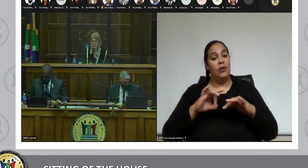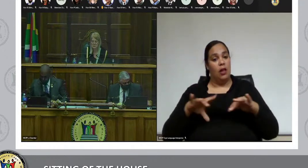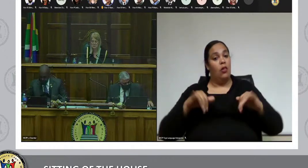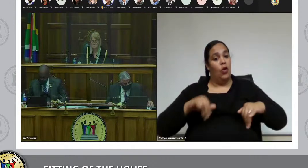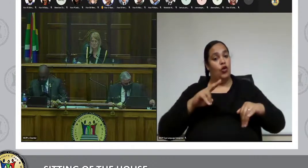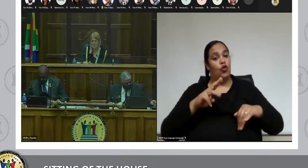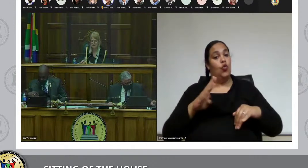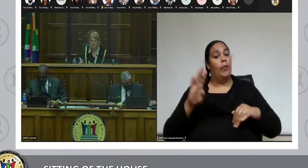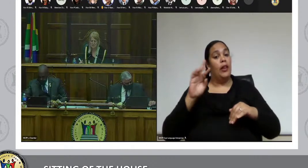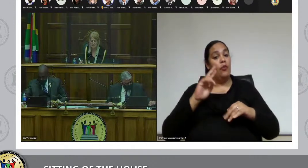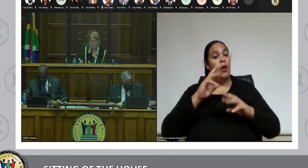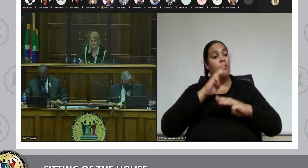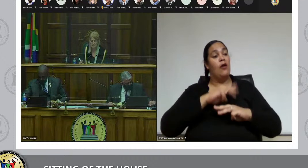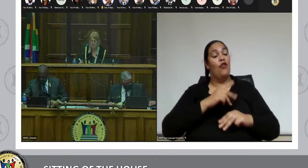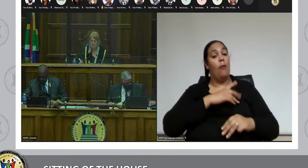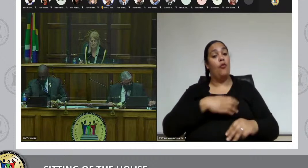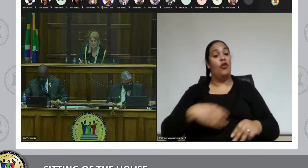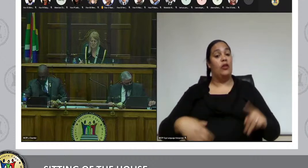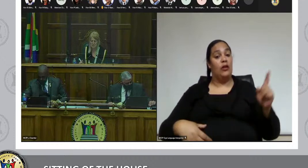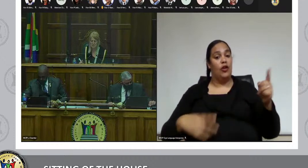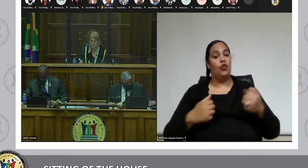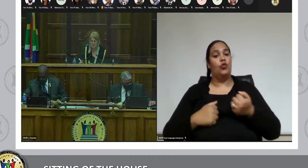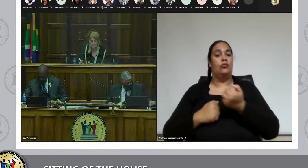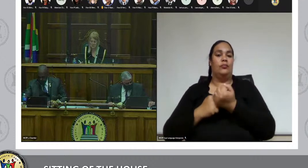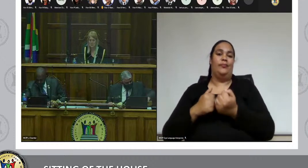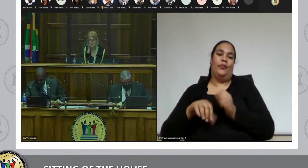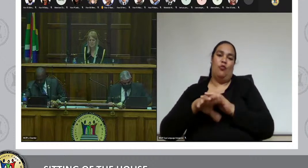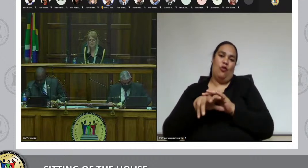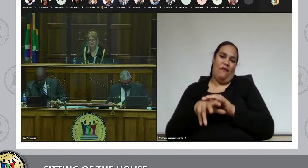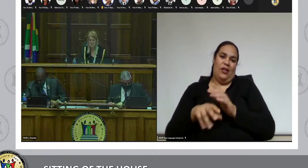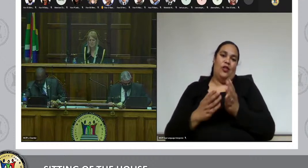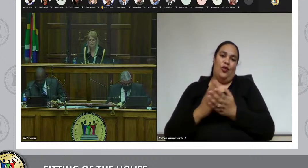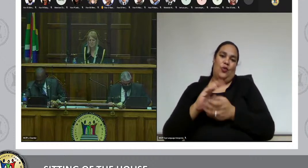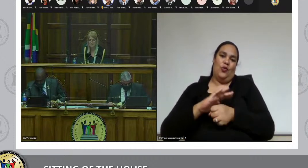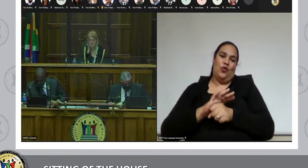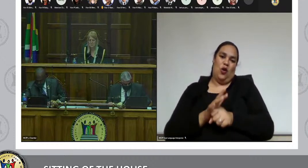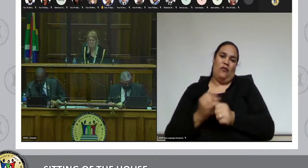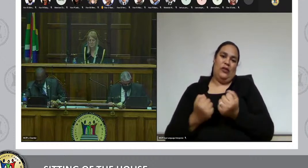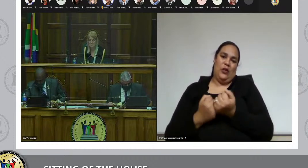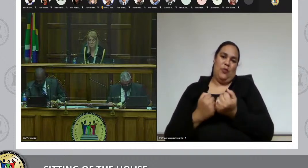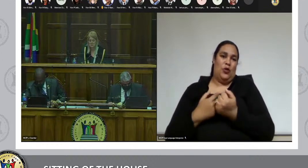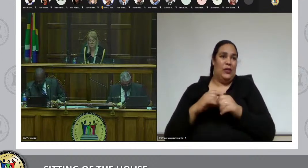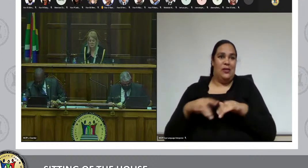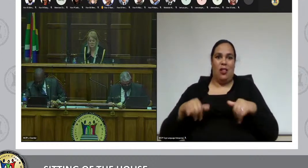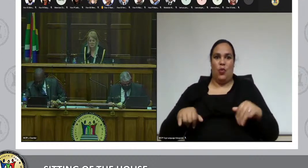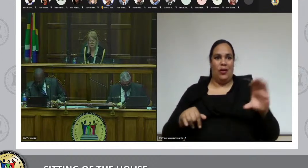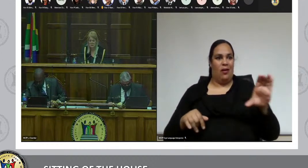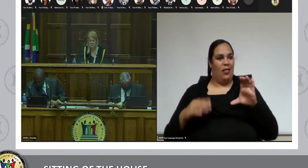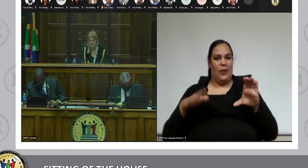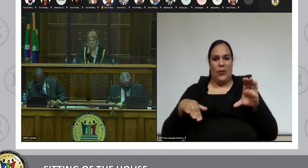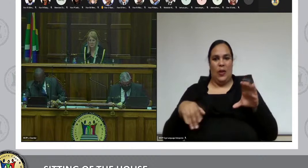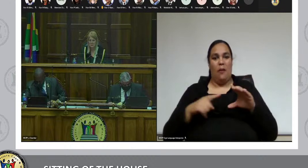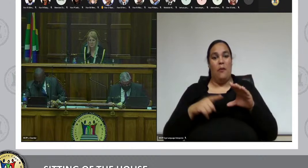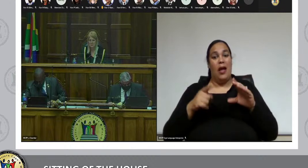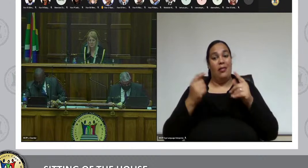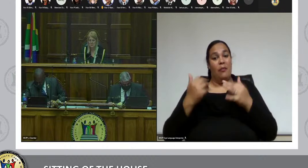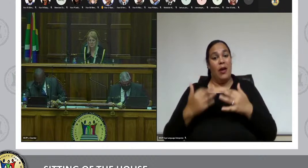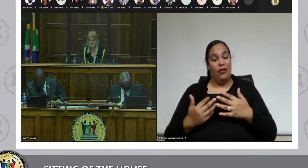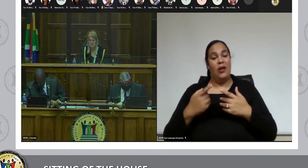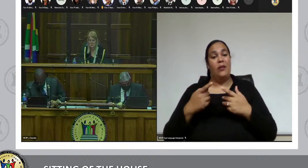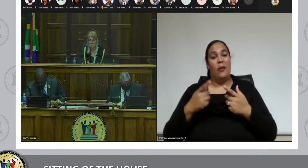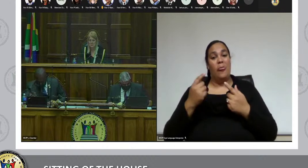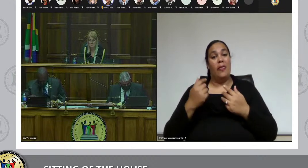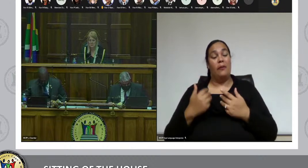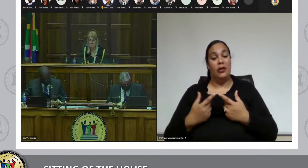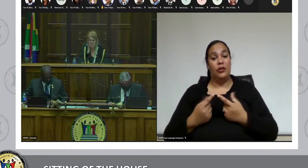rand promised by President Ramaphosa to assist the province with COVID-19 support. And in the current budget allocation, the Western Cape had to